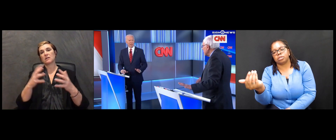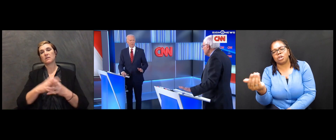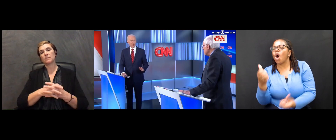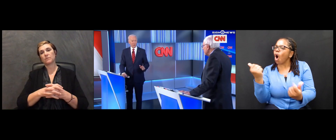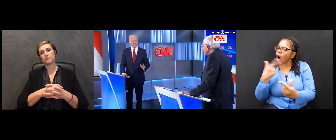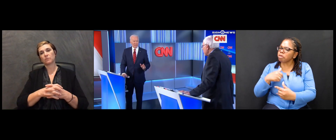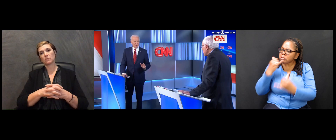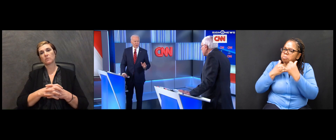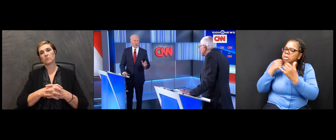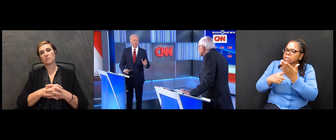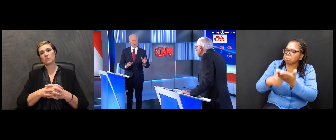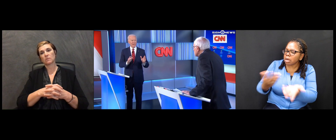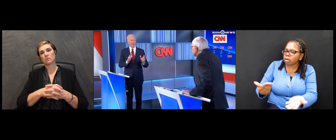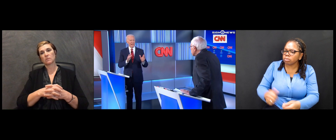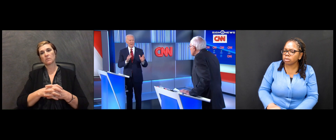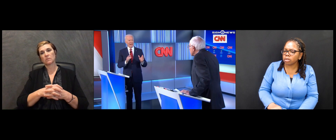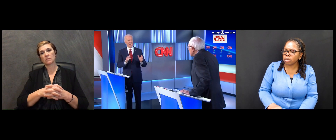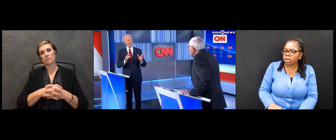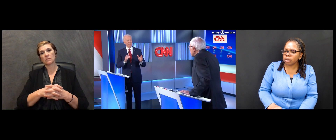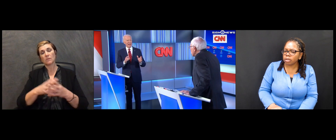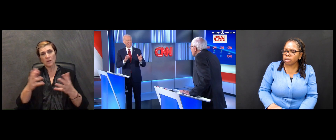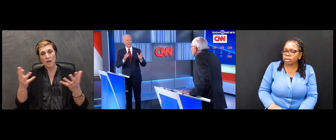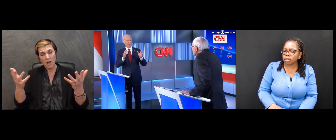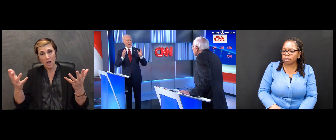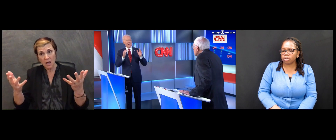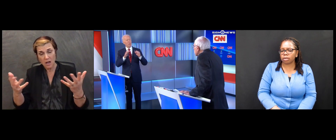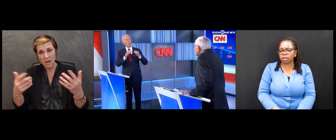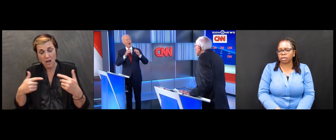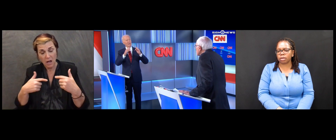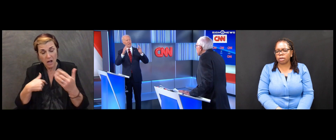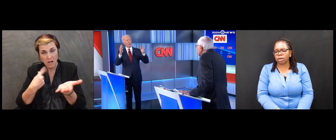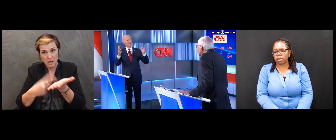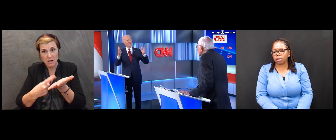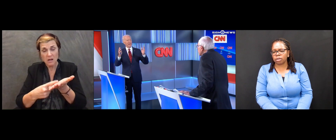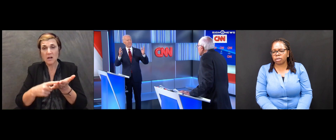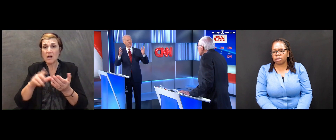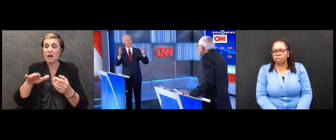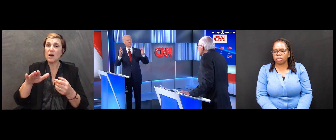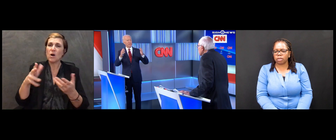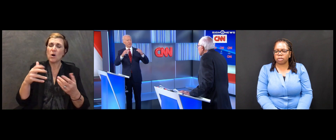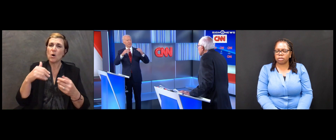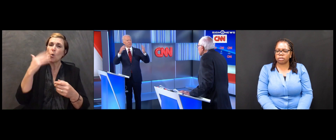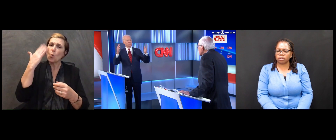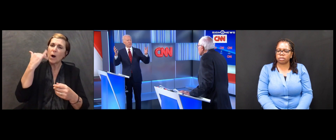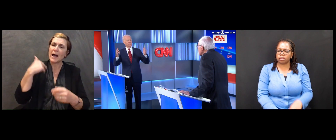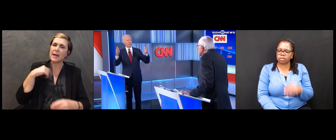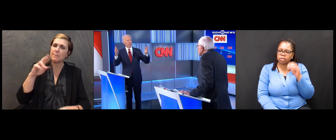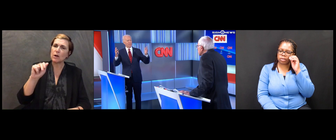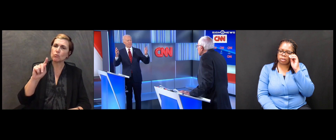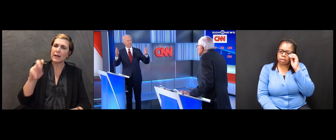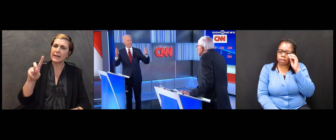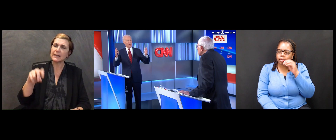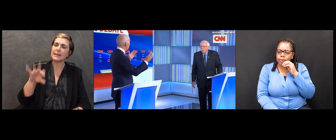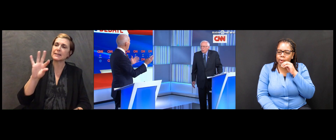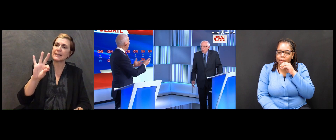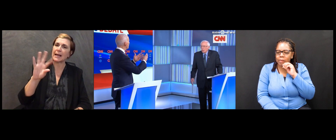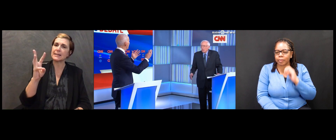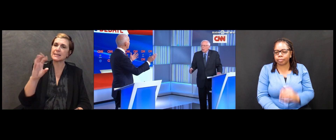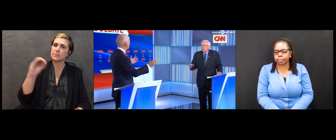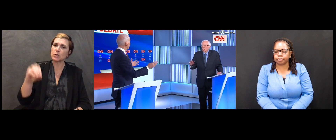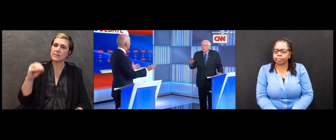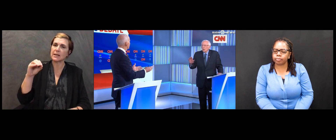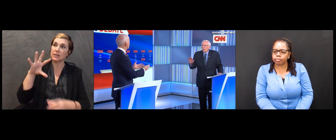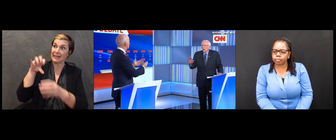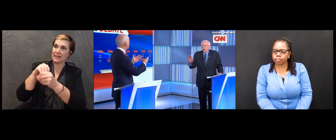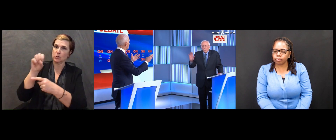I am telling the truth. You said that why am I rated 96% by the Social Security organizations? Why am